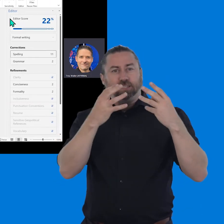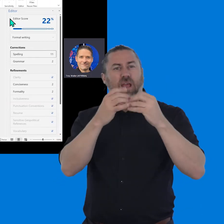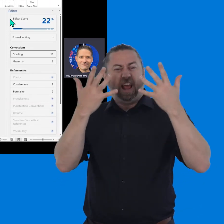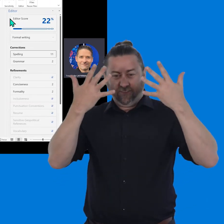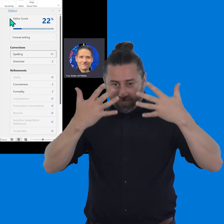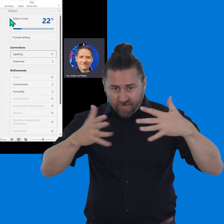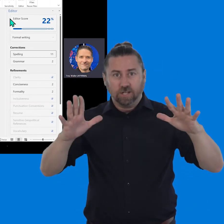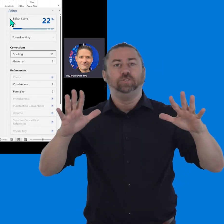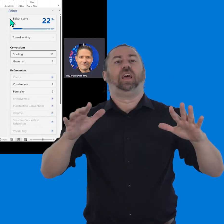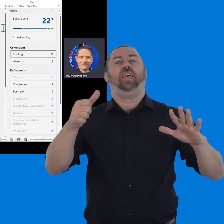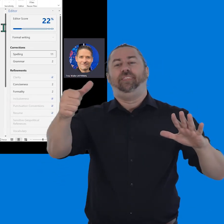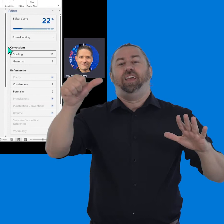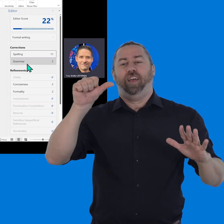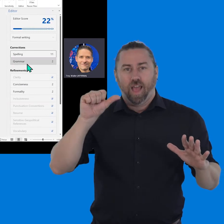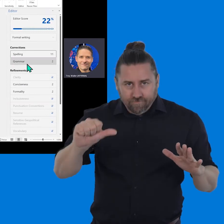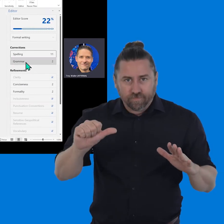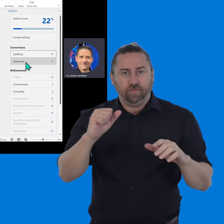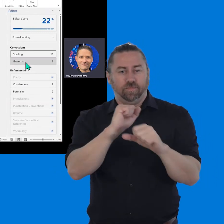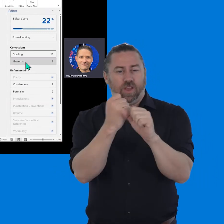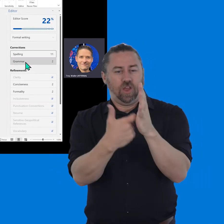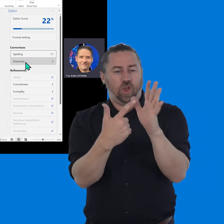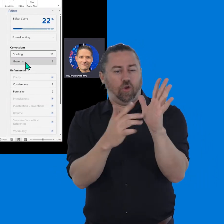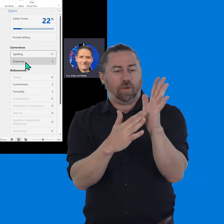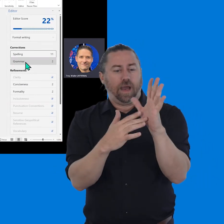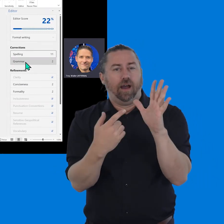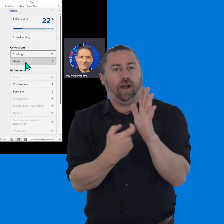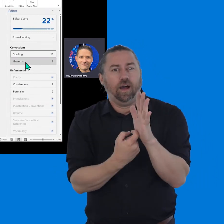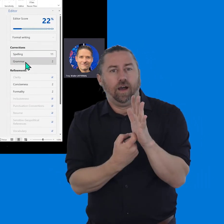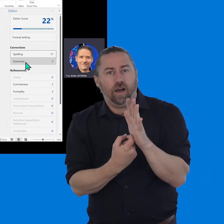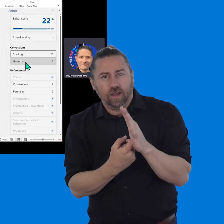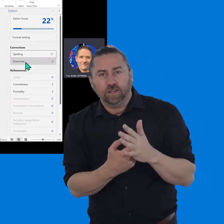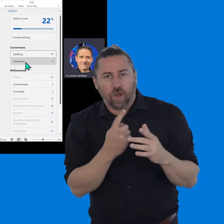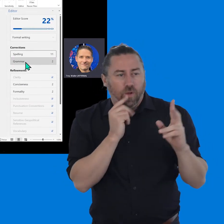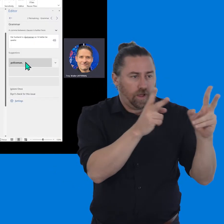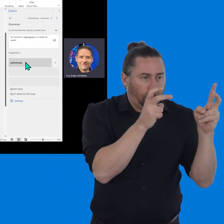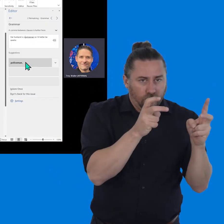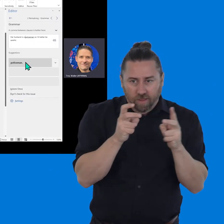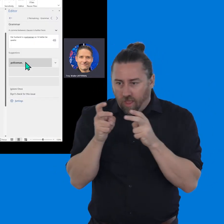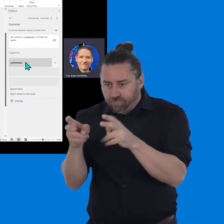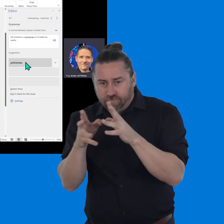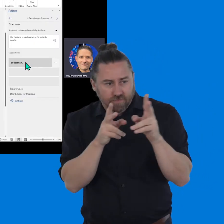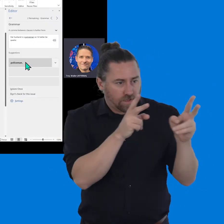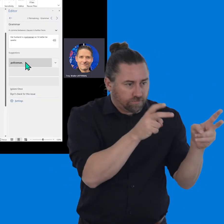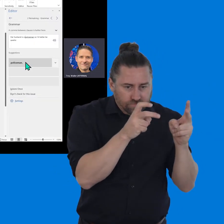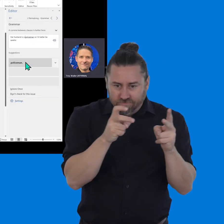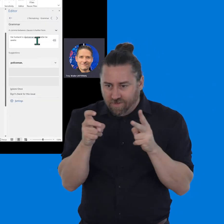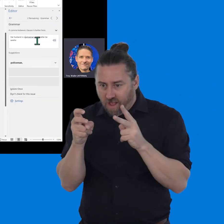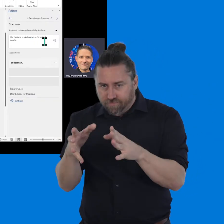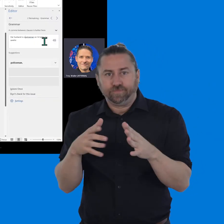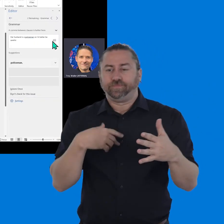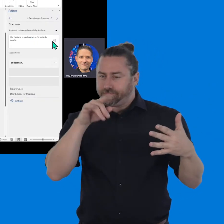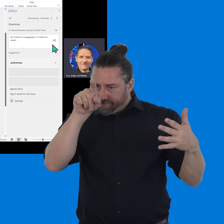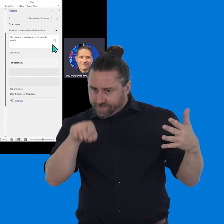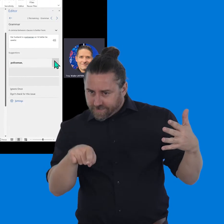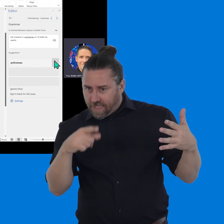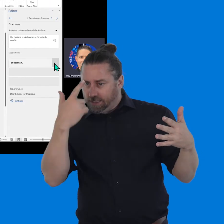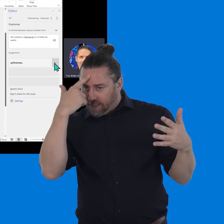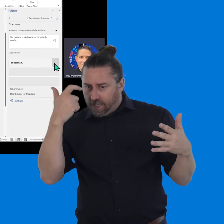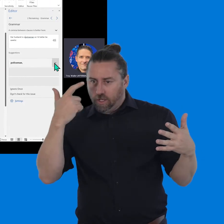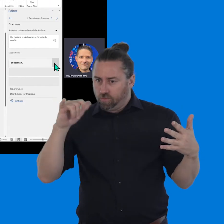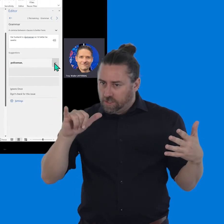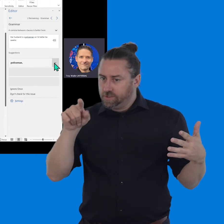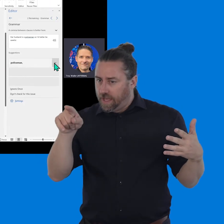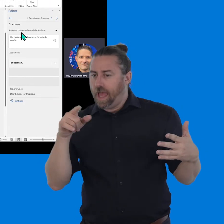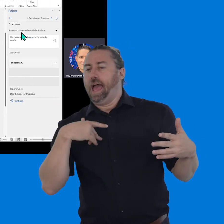can focus on all my spelling first, and then I can focus on all my grammar. All right, so I come in here for grammar, I can listen to it, it's